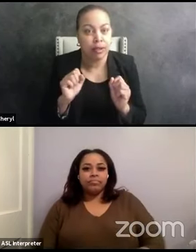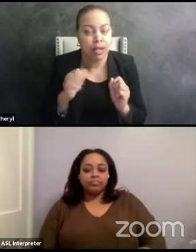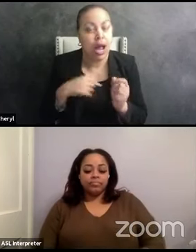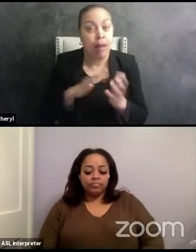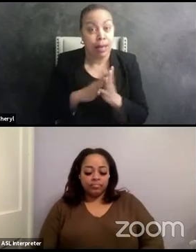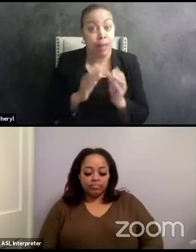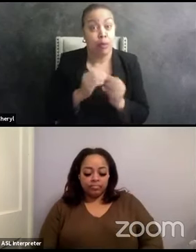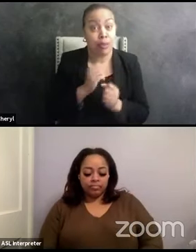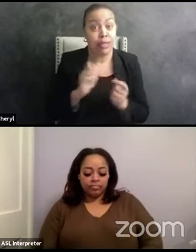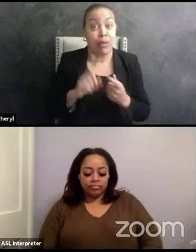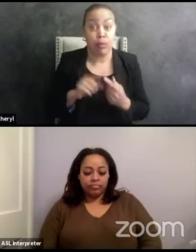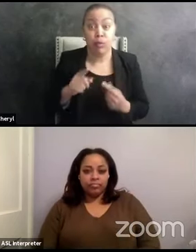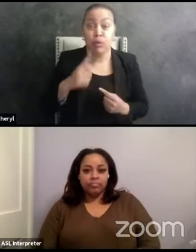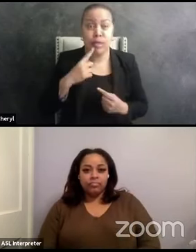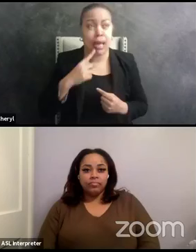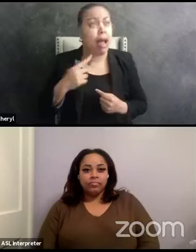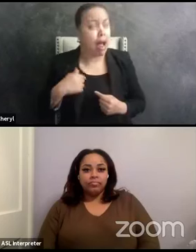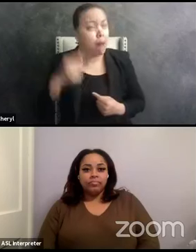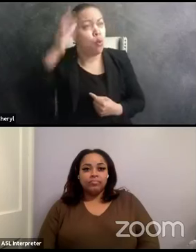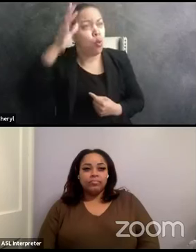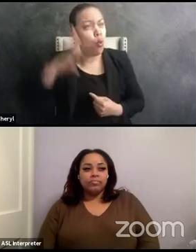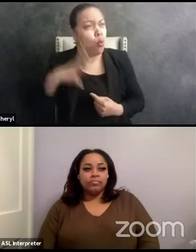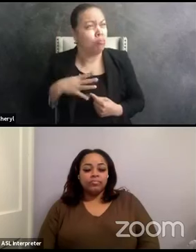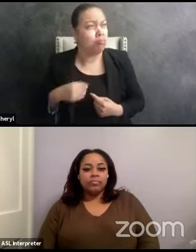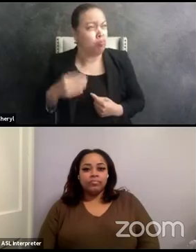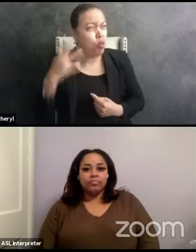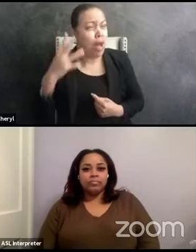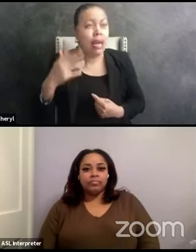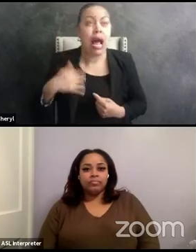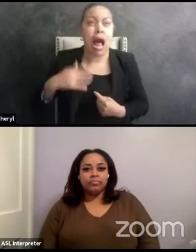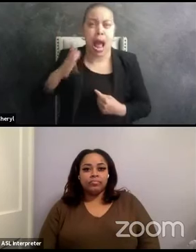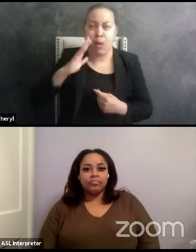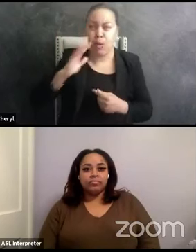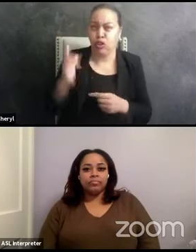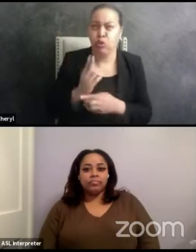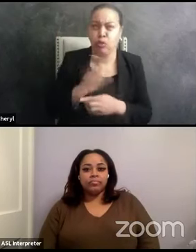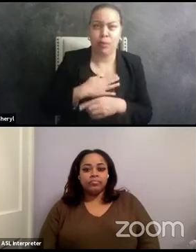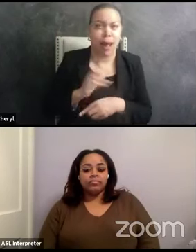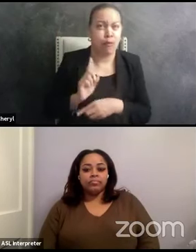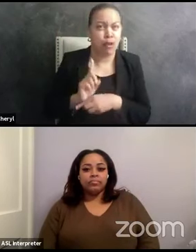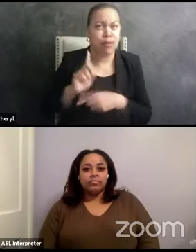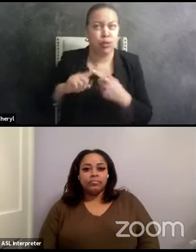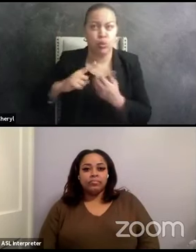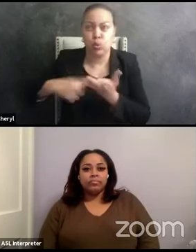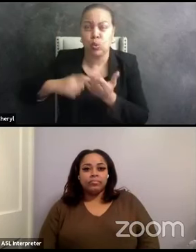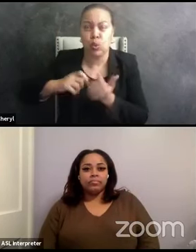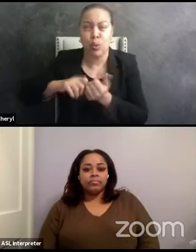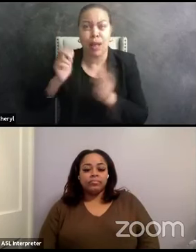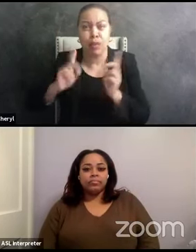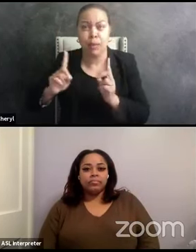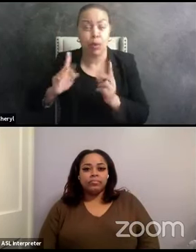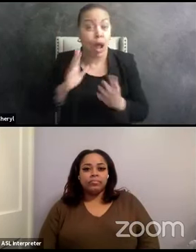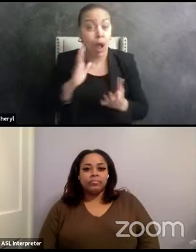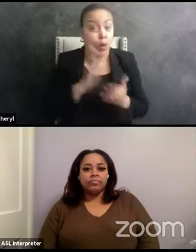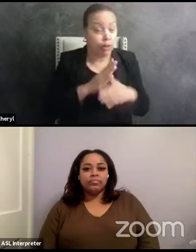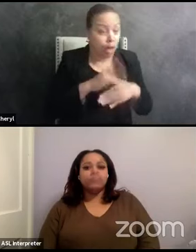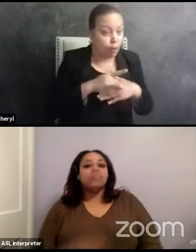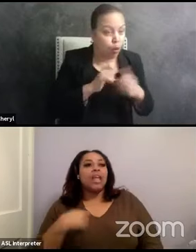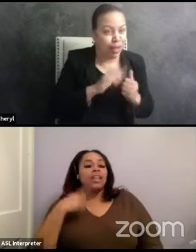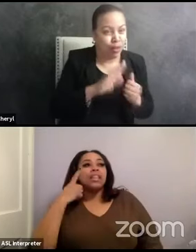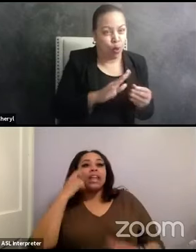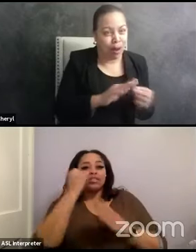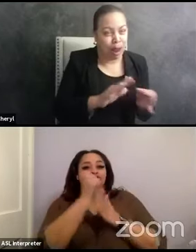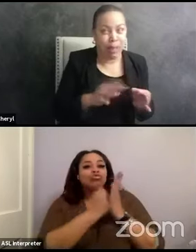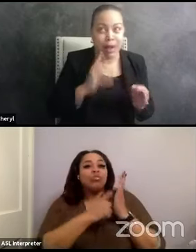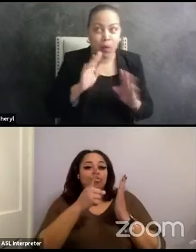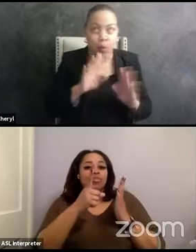am a white man and I'm going to engage with my privilege and I'm going to have conversations with other white men. I'm going to get out of your comment section, I think that's a script that you you need